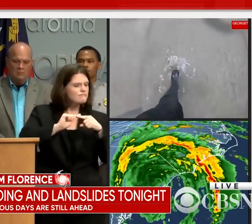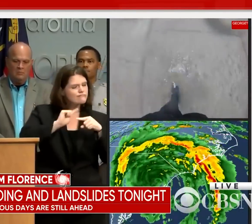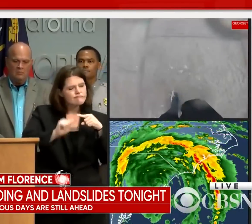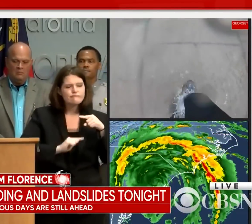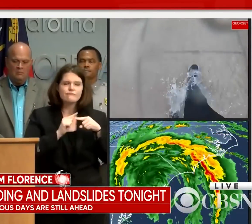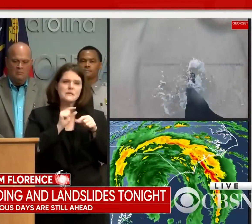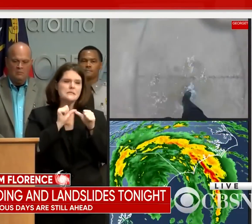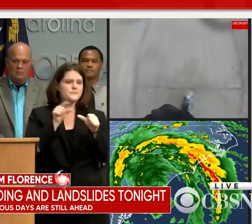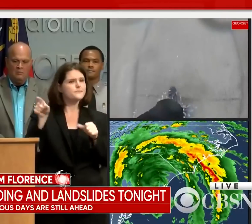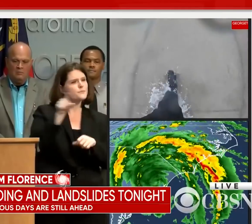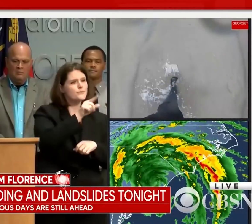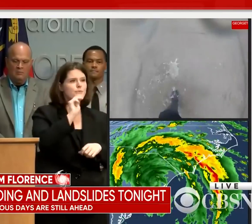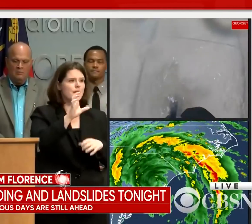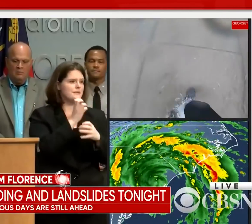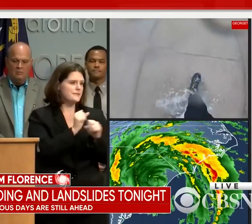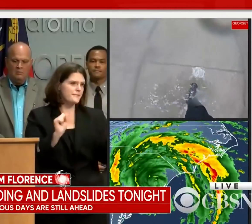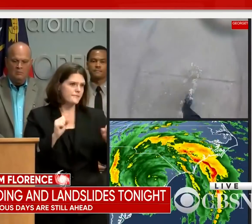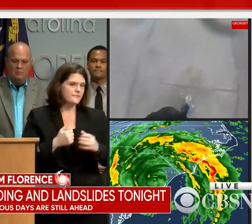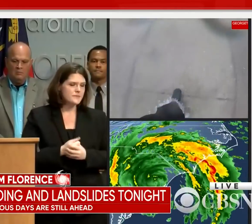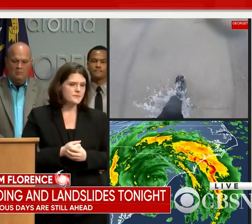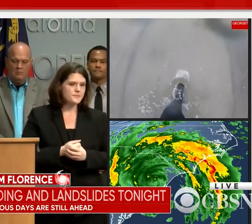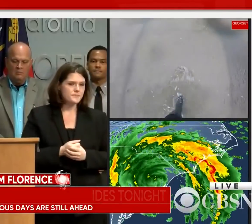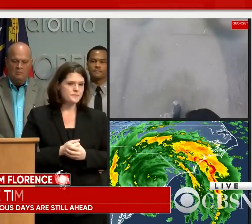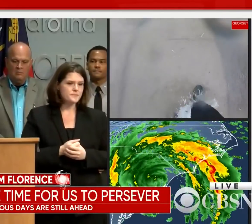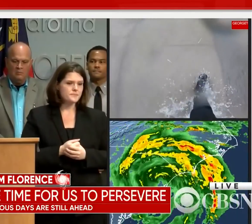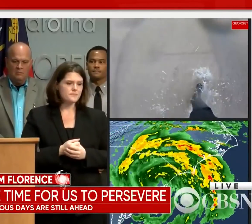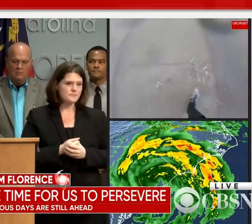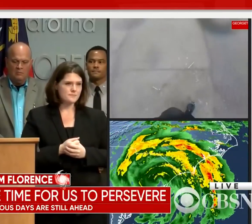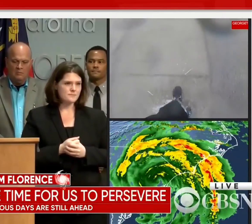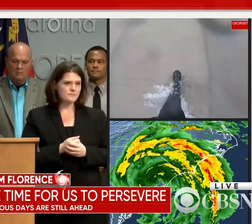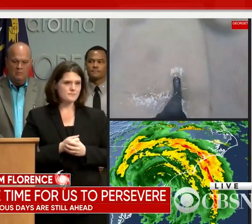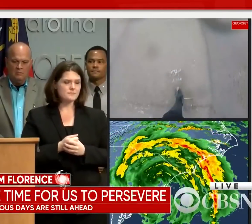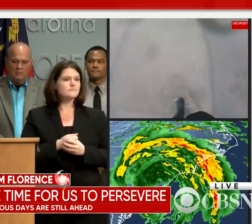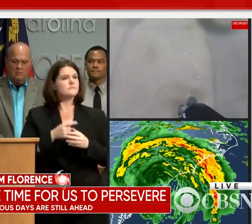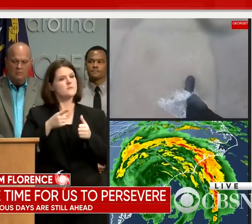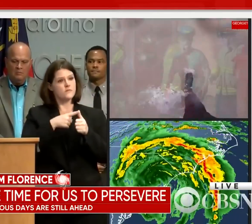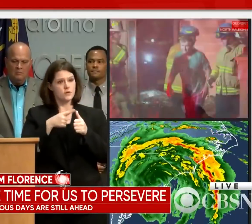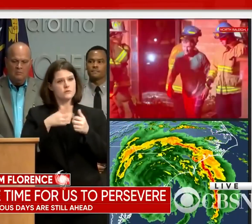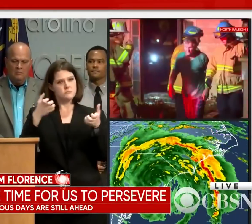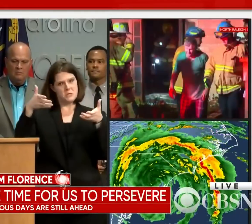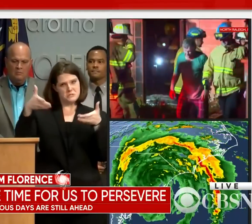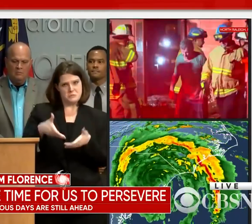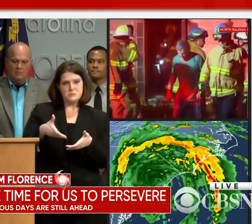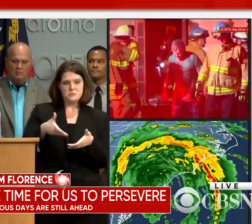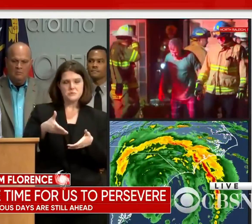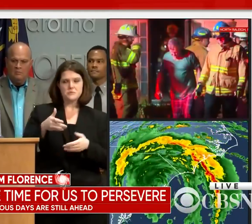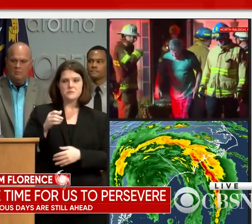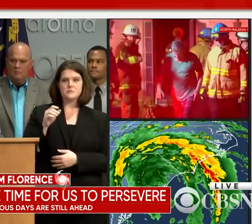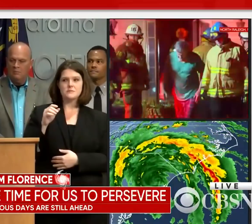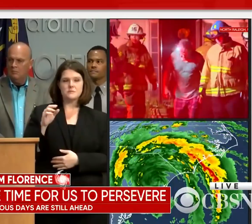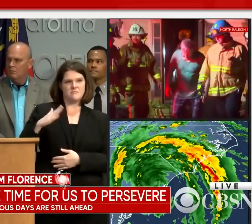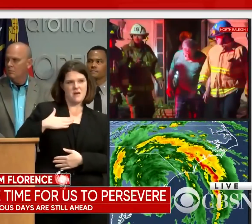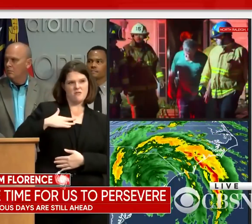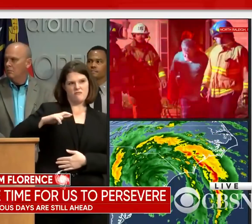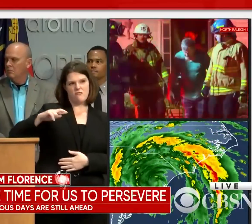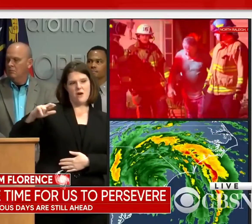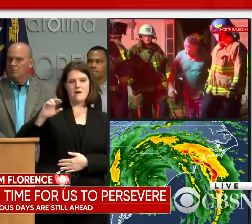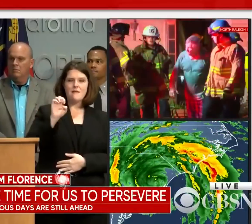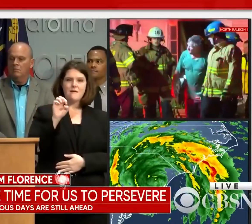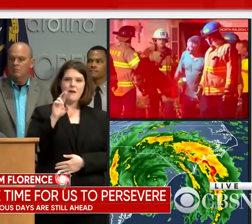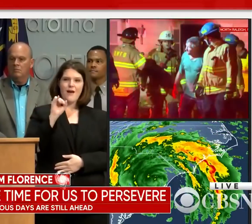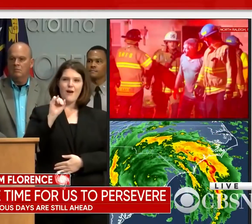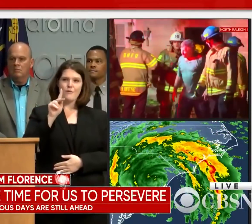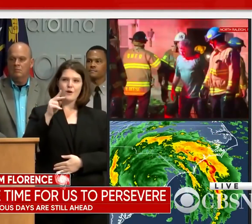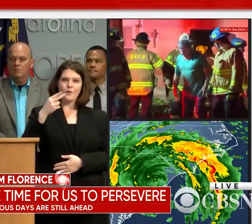to keep North Carolina safe. I want to introduce to you, to my right, Eric